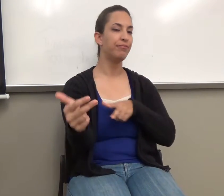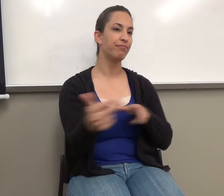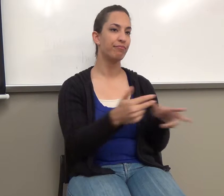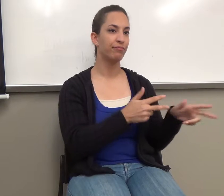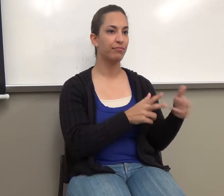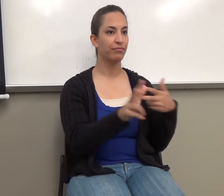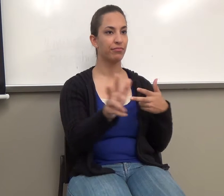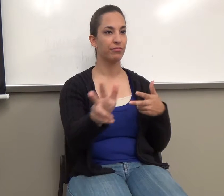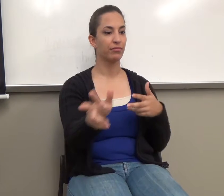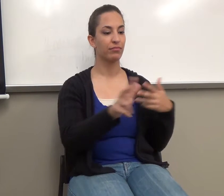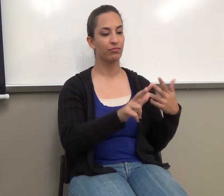were,